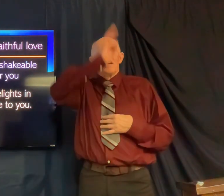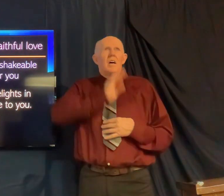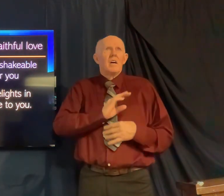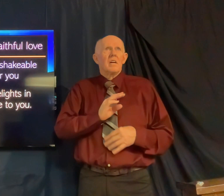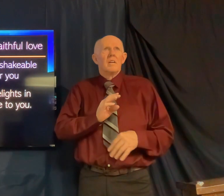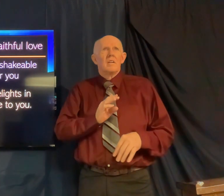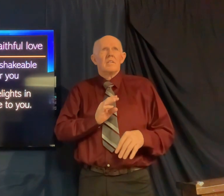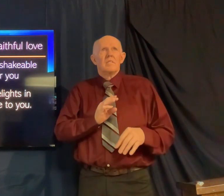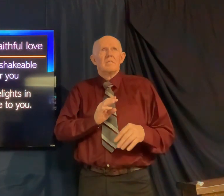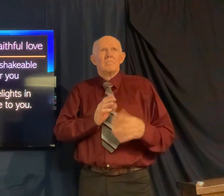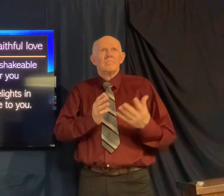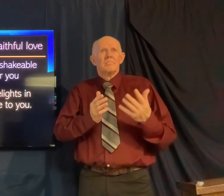God